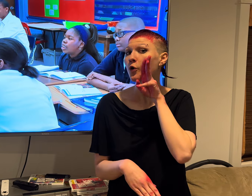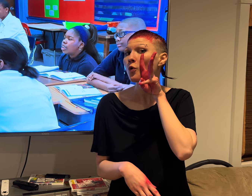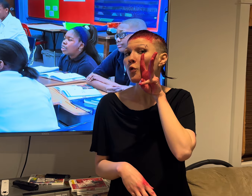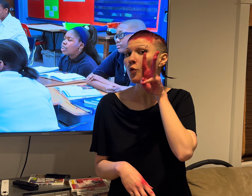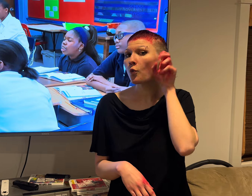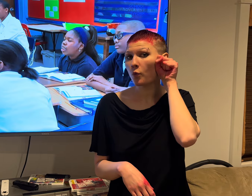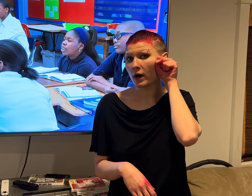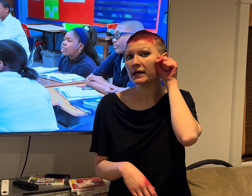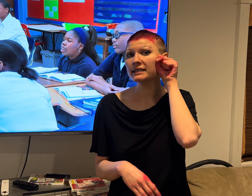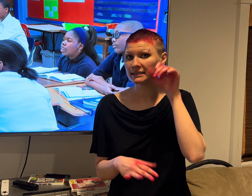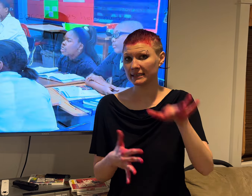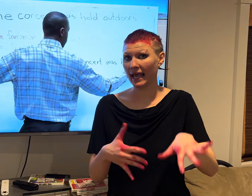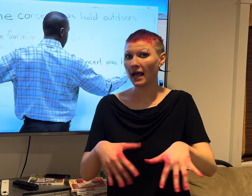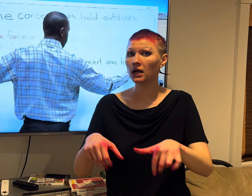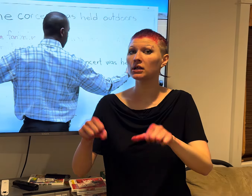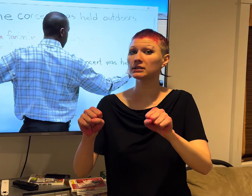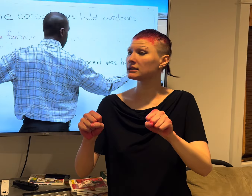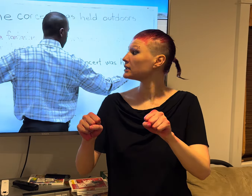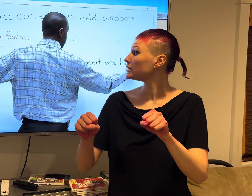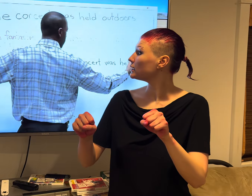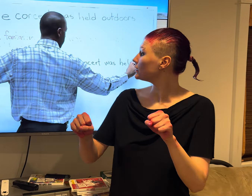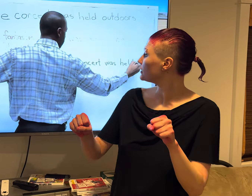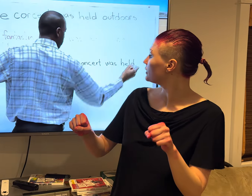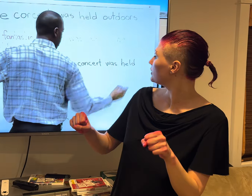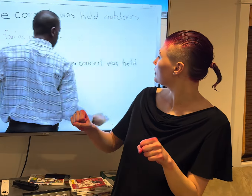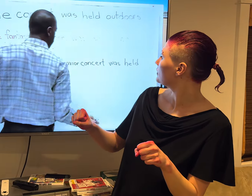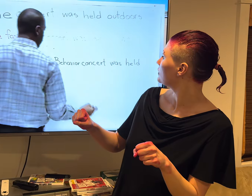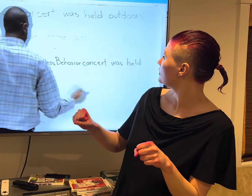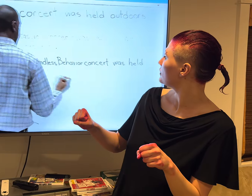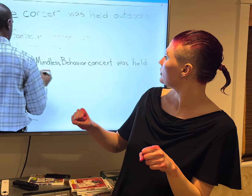I should have guessed. Was held.